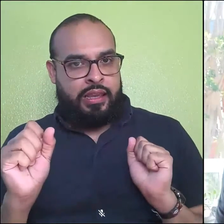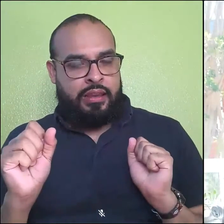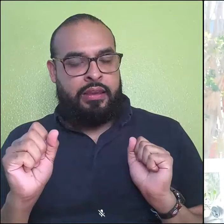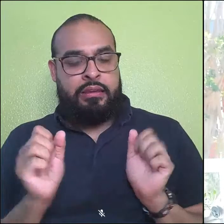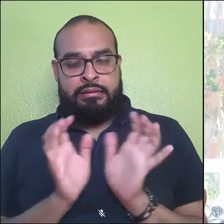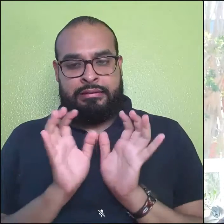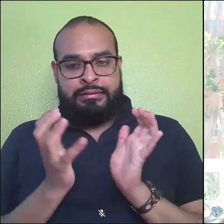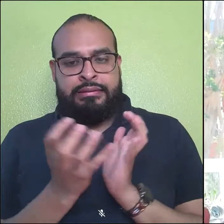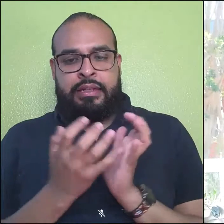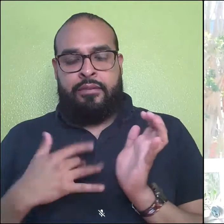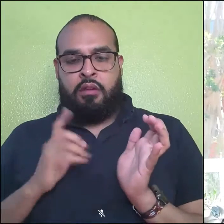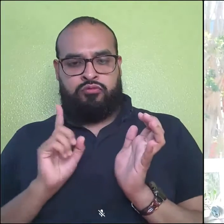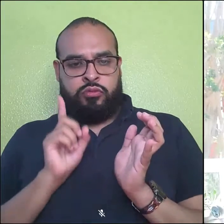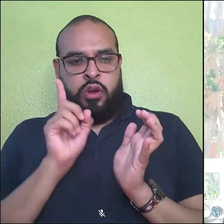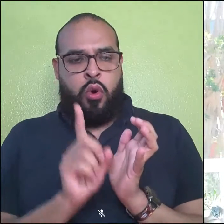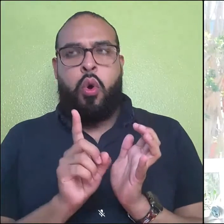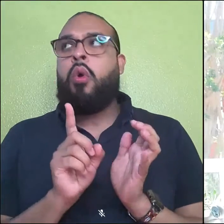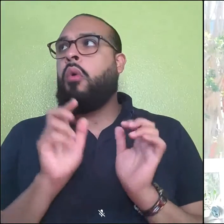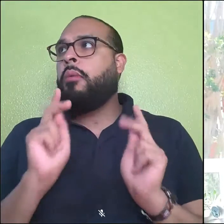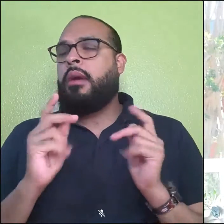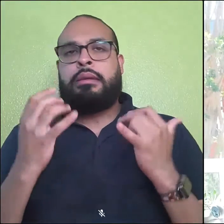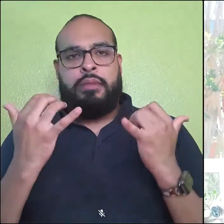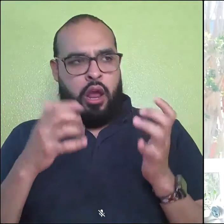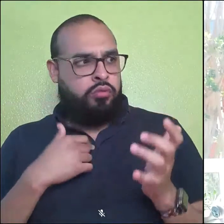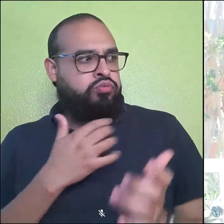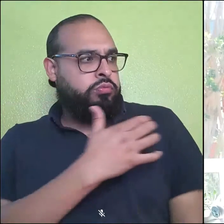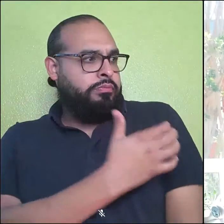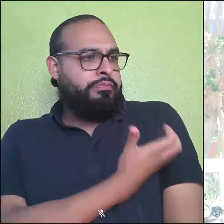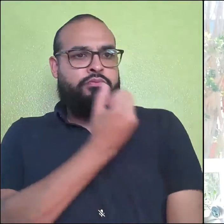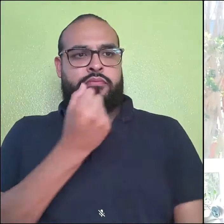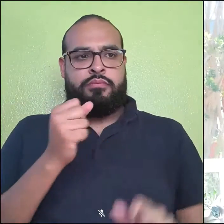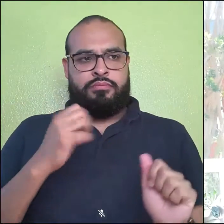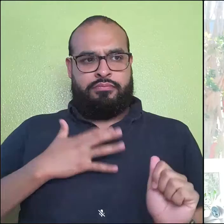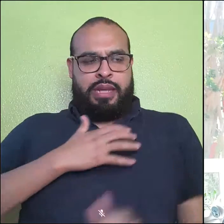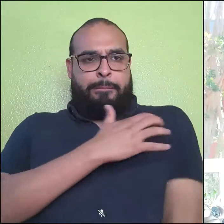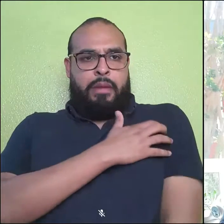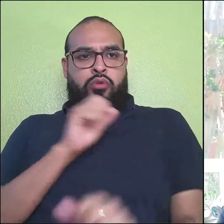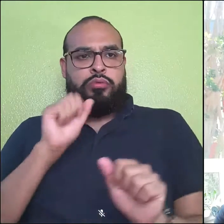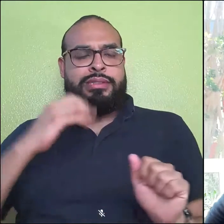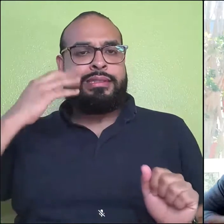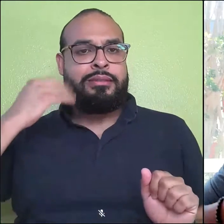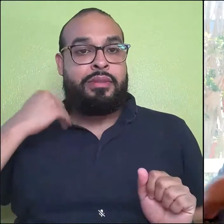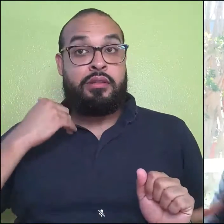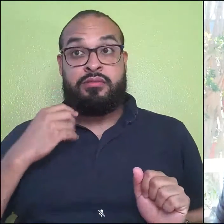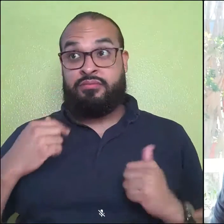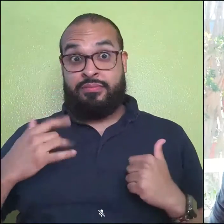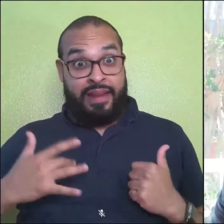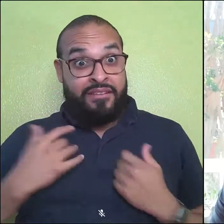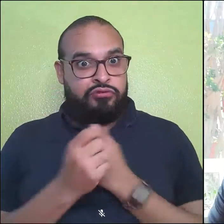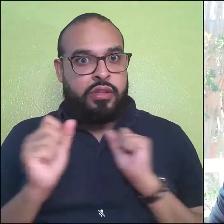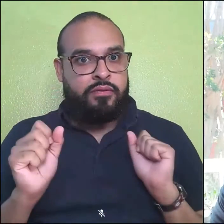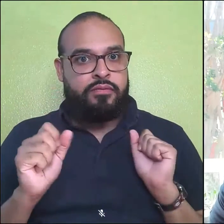of my power as a man. When I feel safe, I can really step